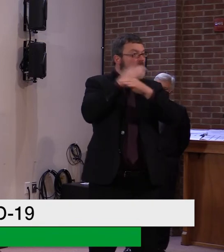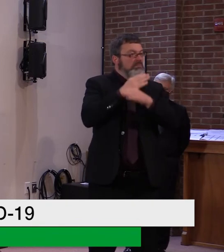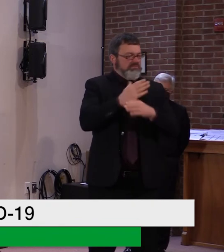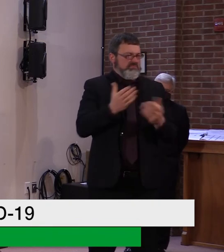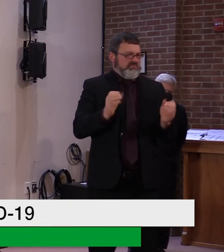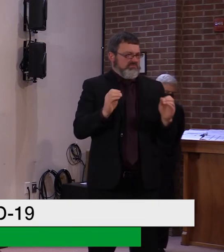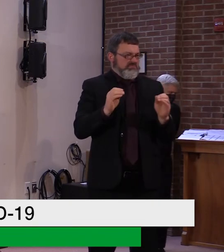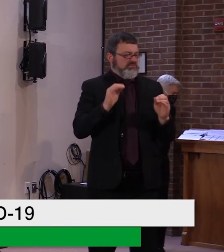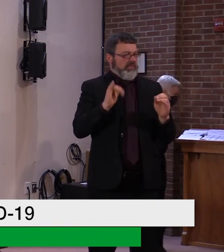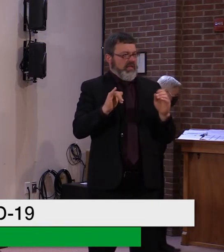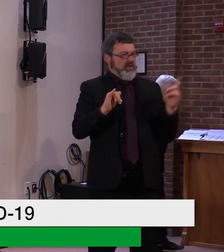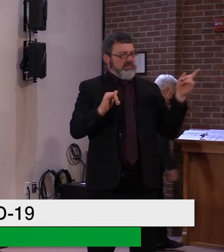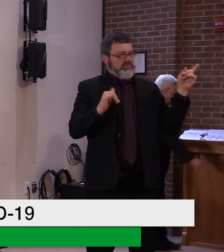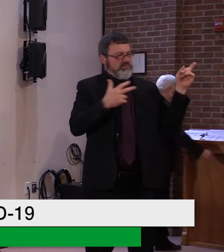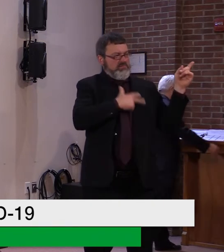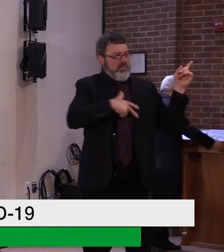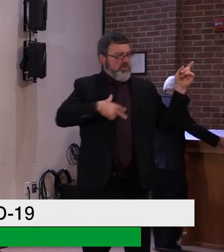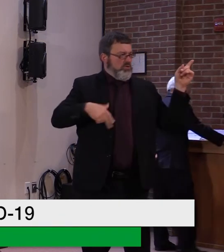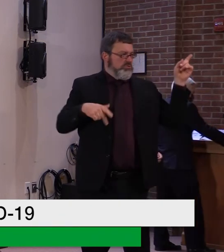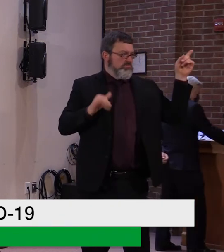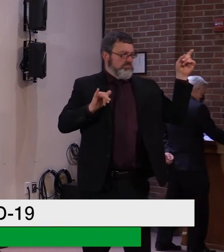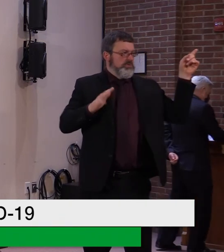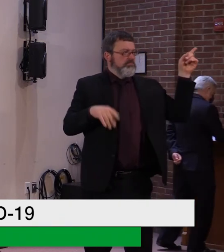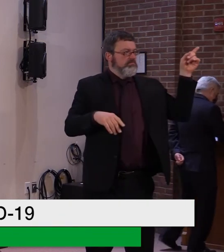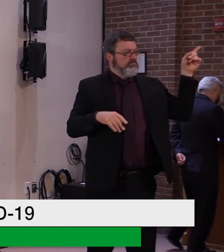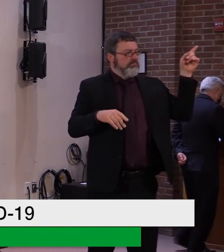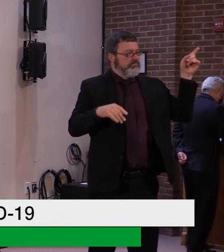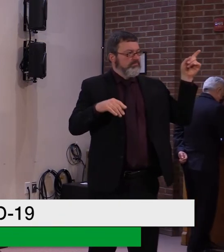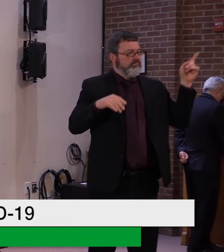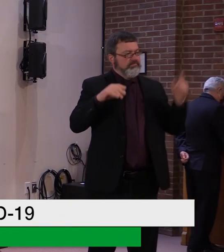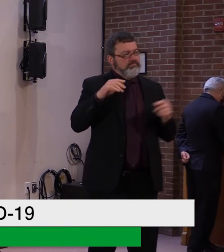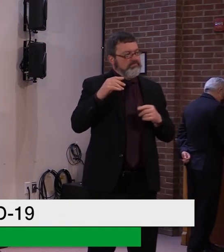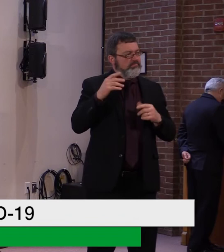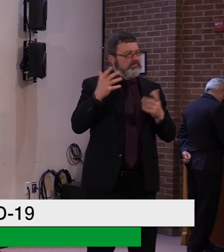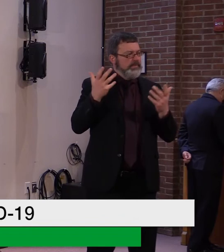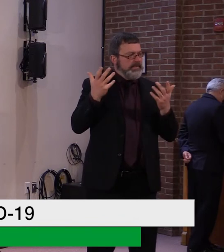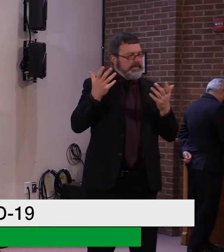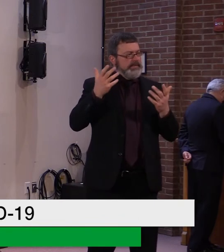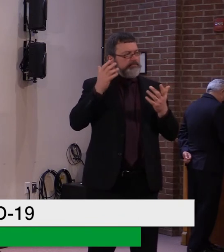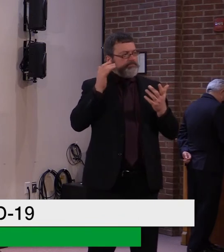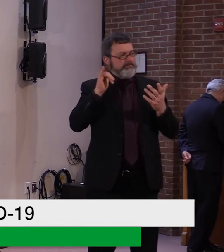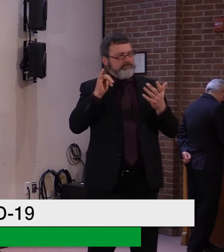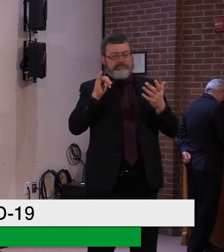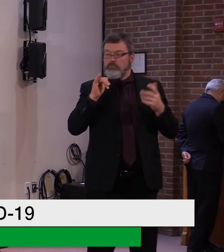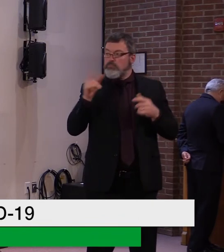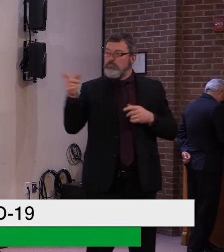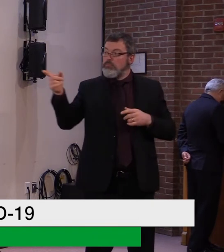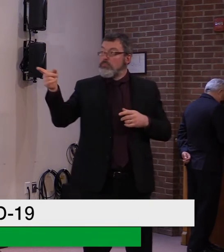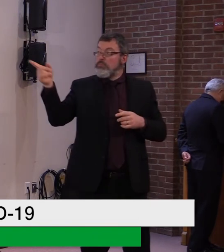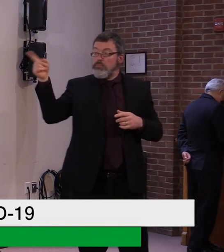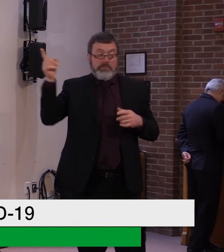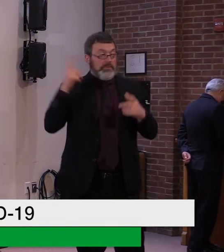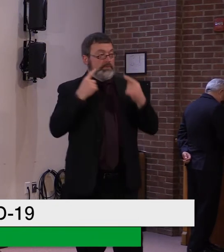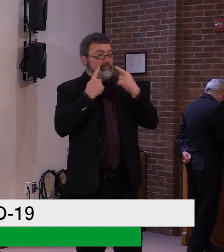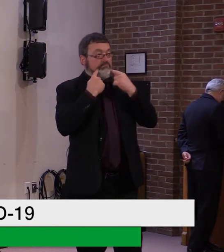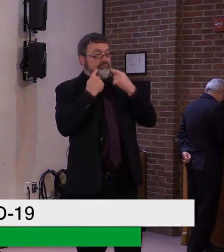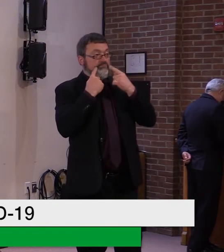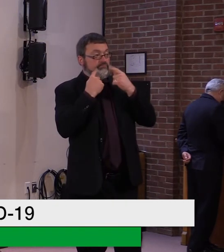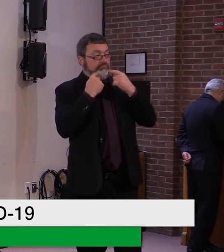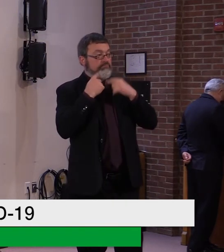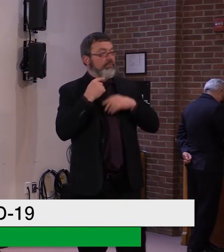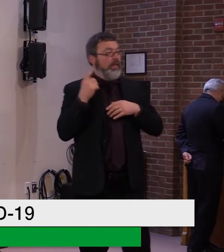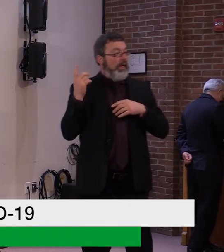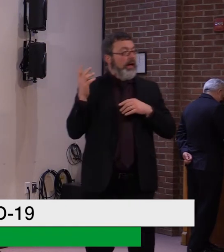um with the with the charts and graphs that i've seen regarding mass wearing and spiked after the math